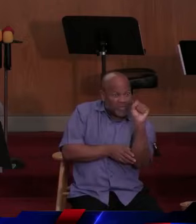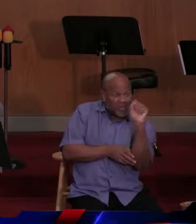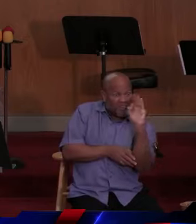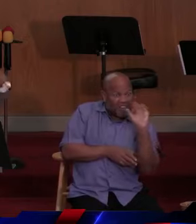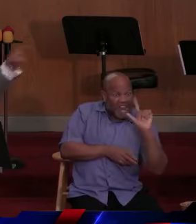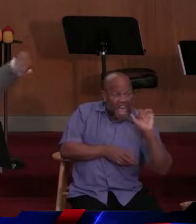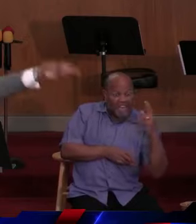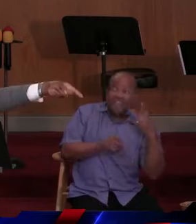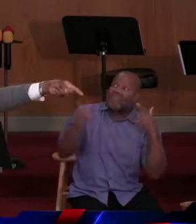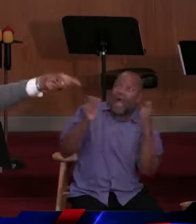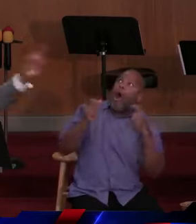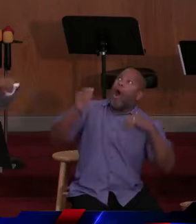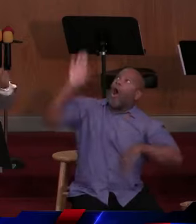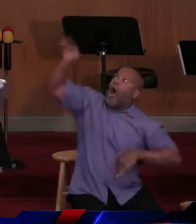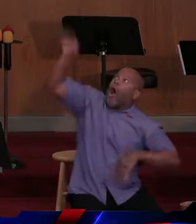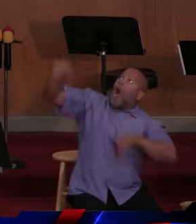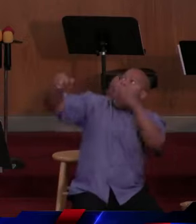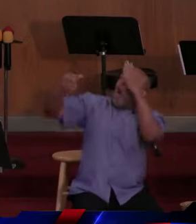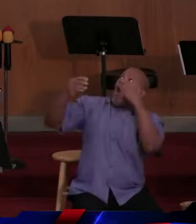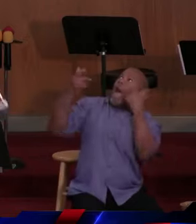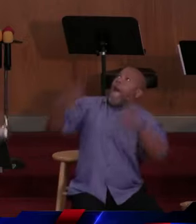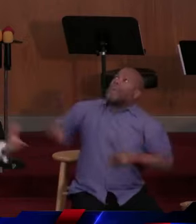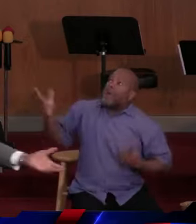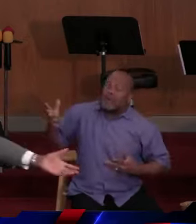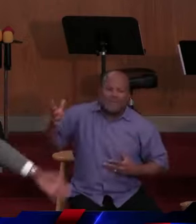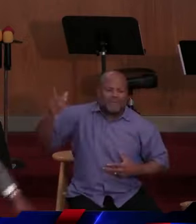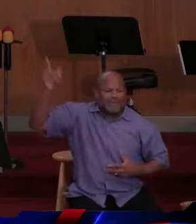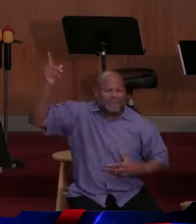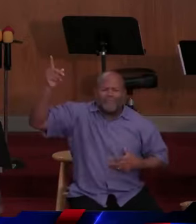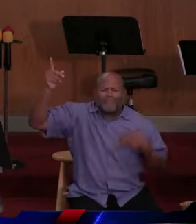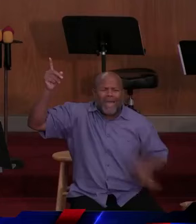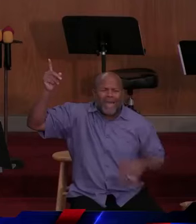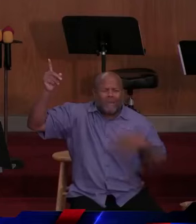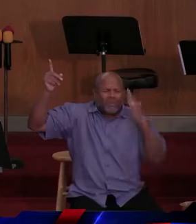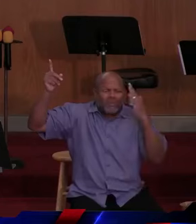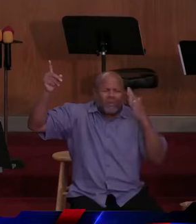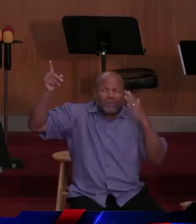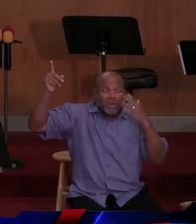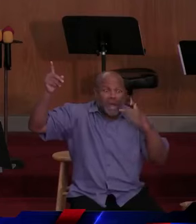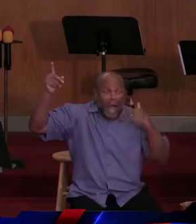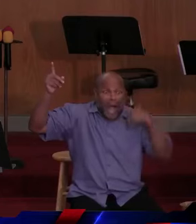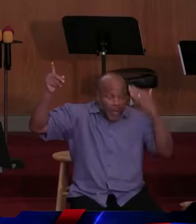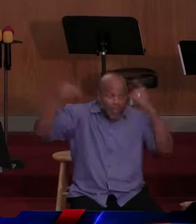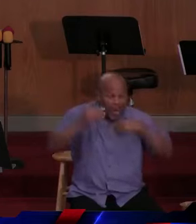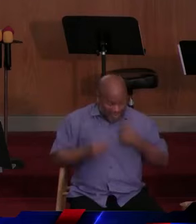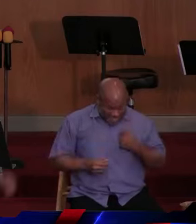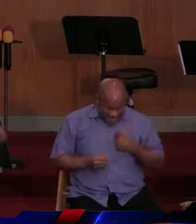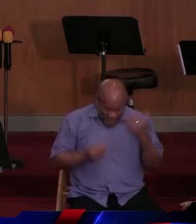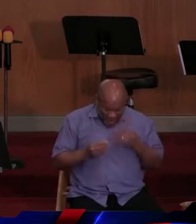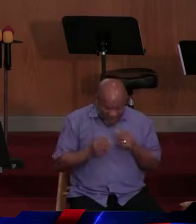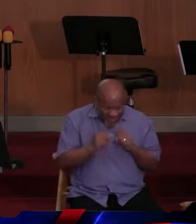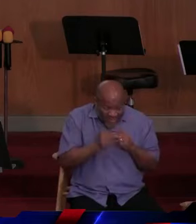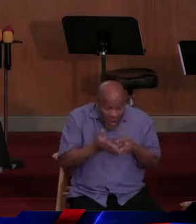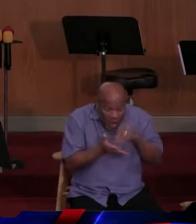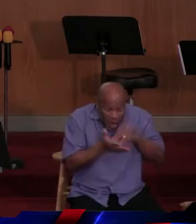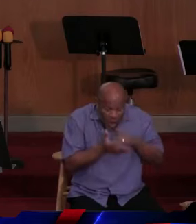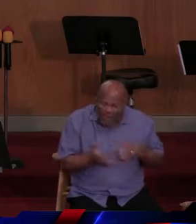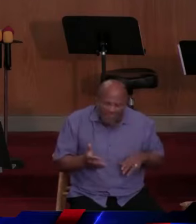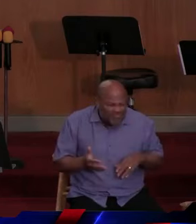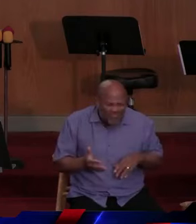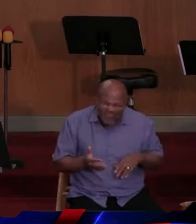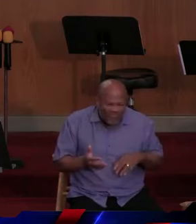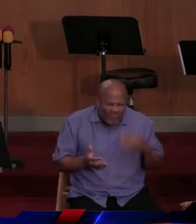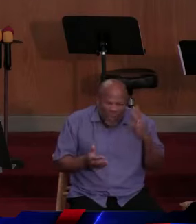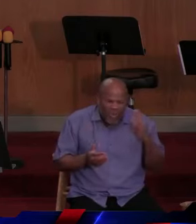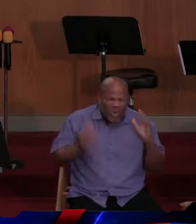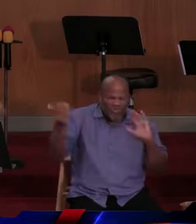pray because I know he knows everything about everything he knows, and I don't know nothing about what I know. So my prayer life,